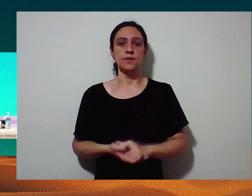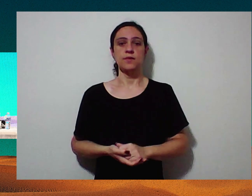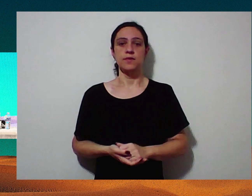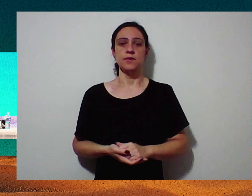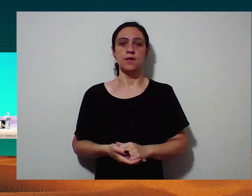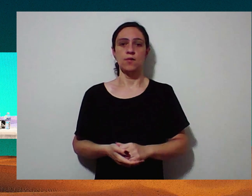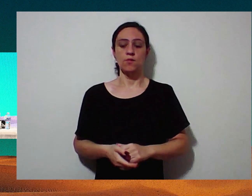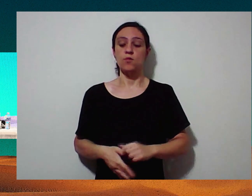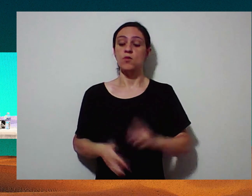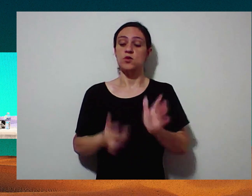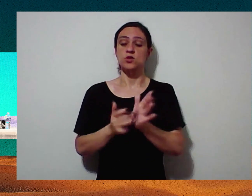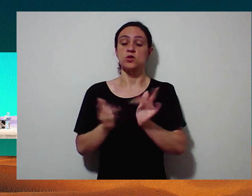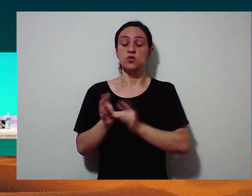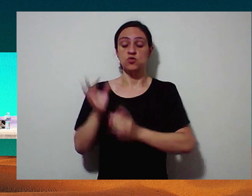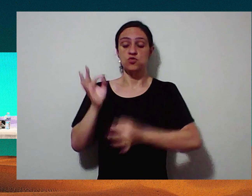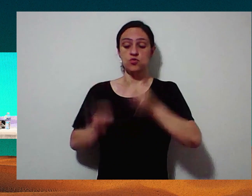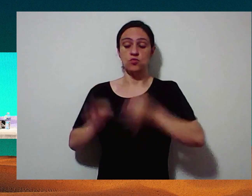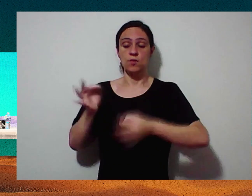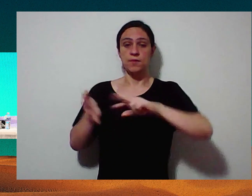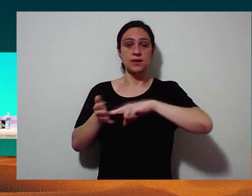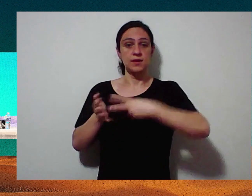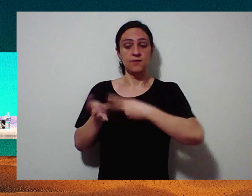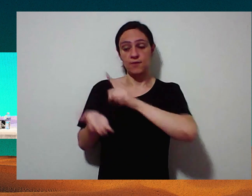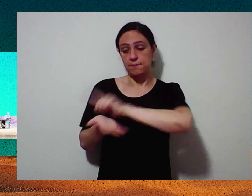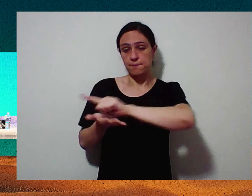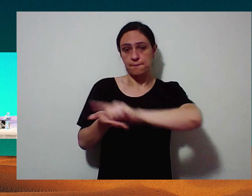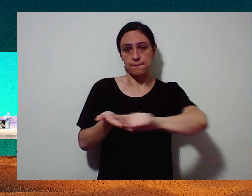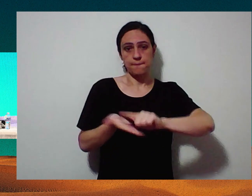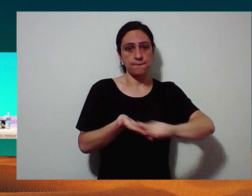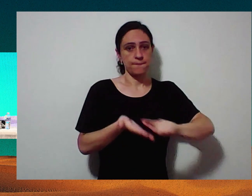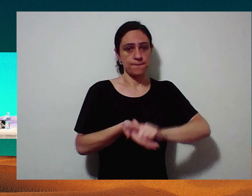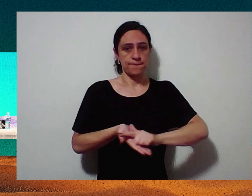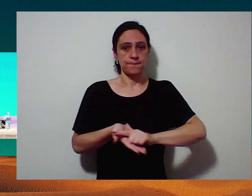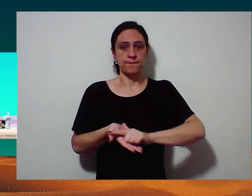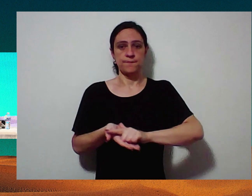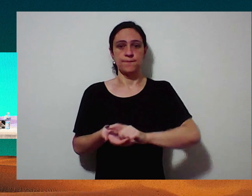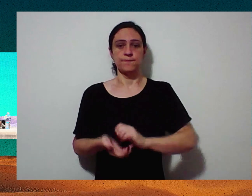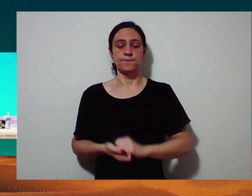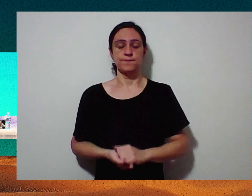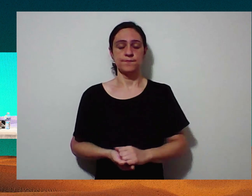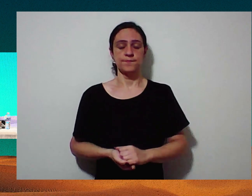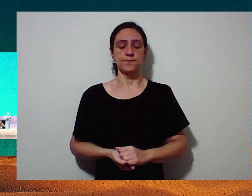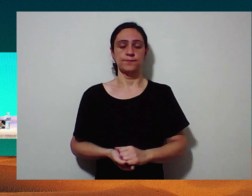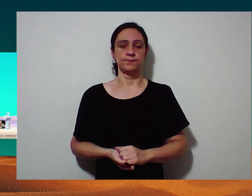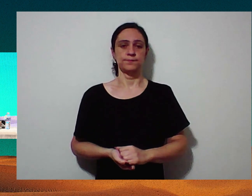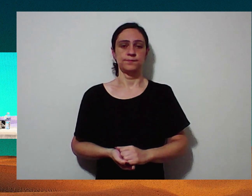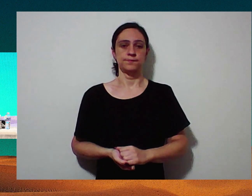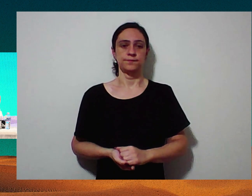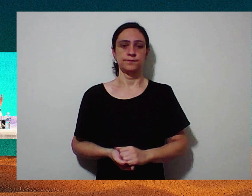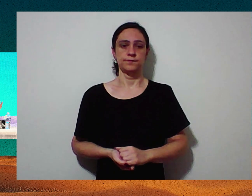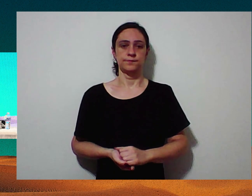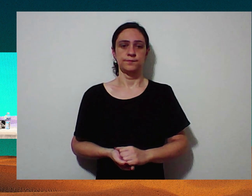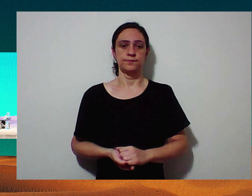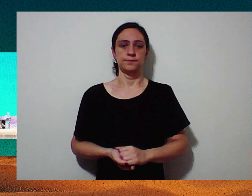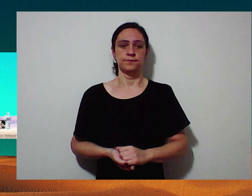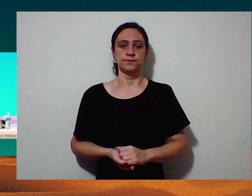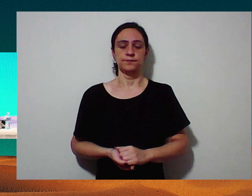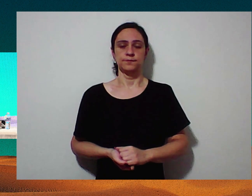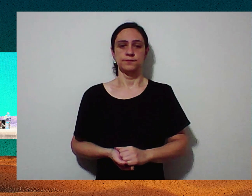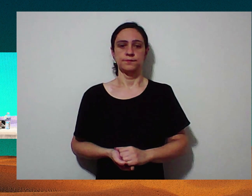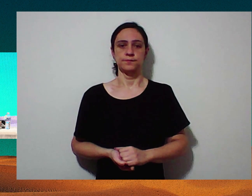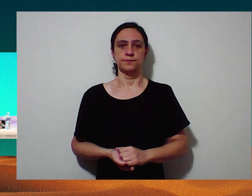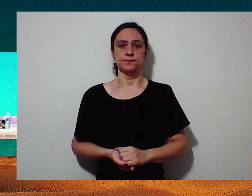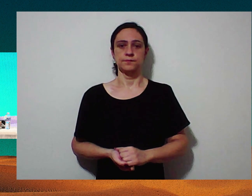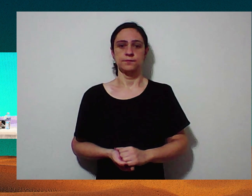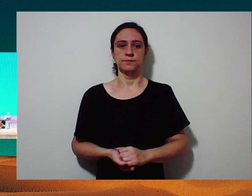limpeza. That's why, saints, that Christ's judgment is this cleansing. Ele está fazendo limpeza, He's cleaning, julgando